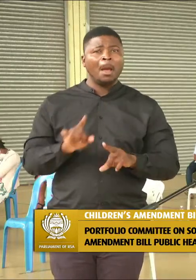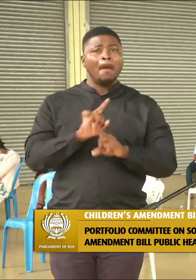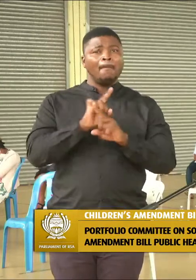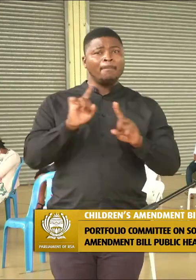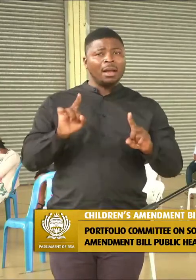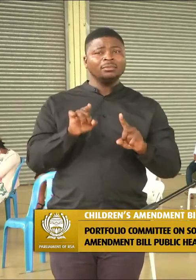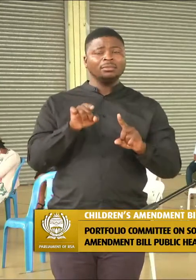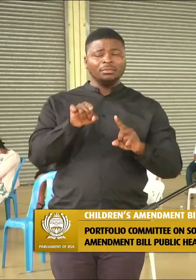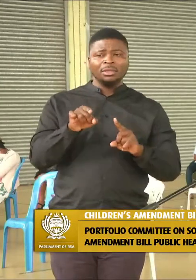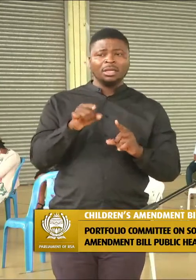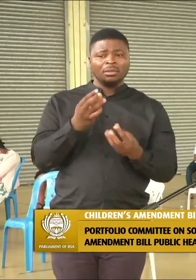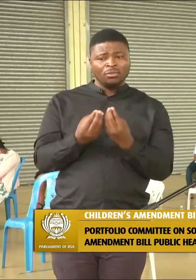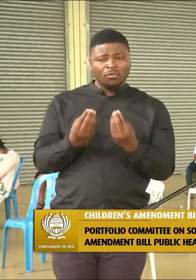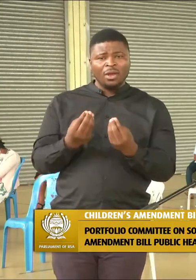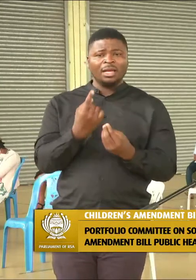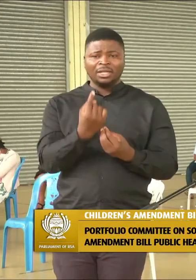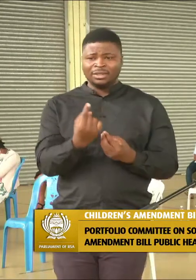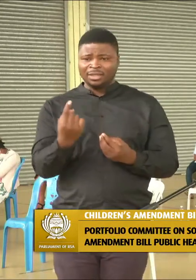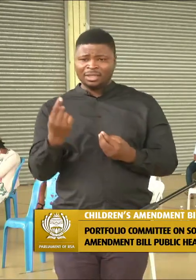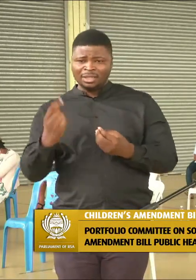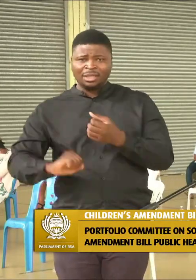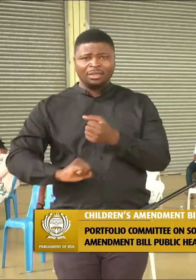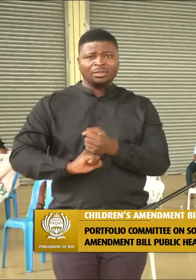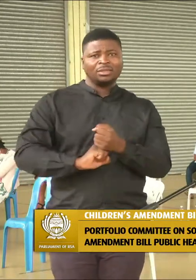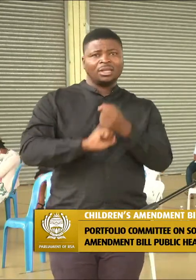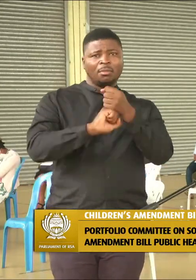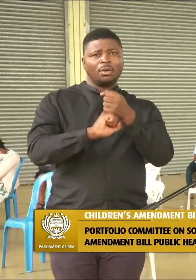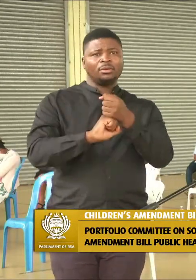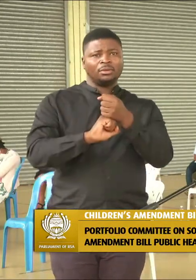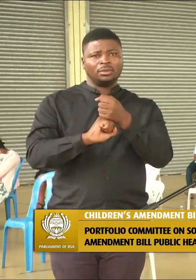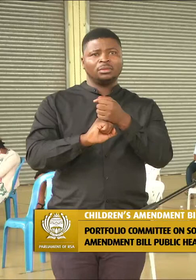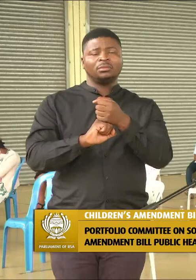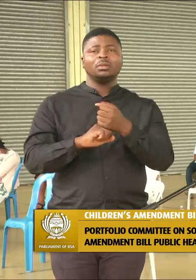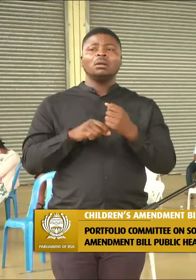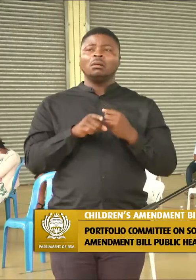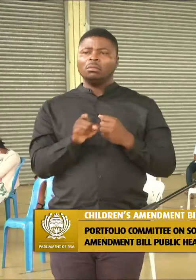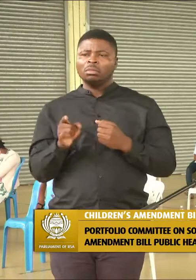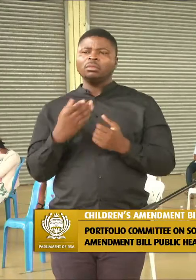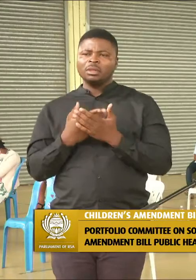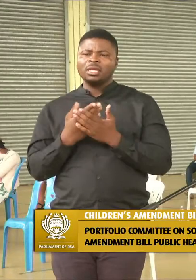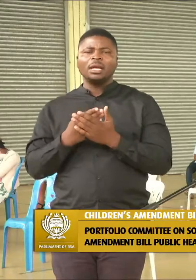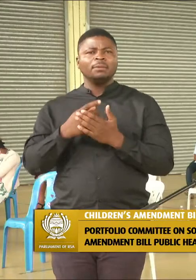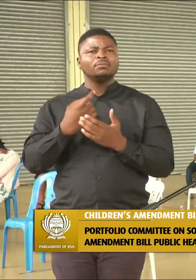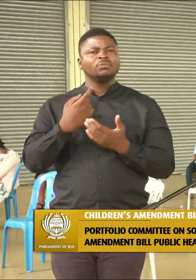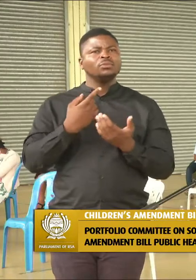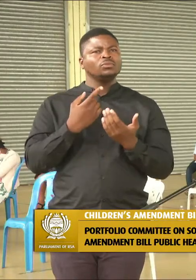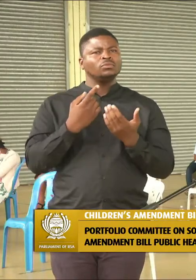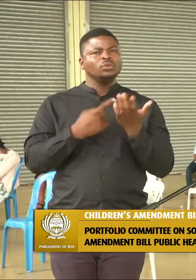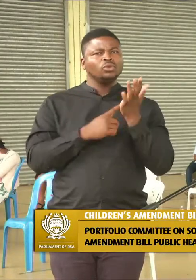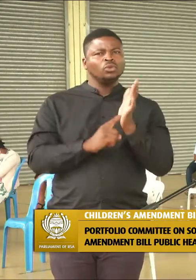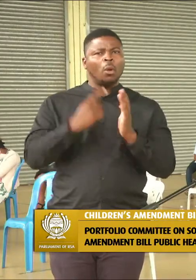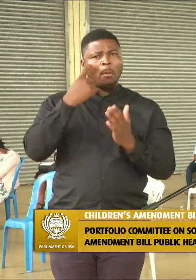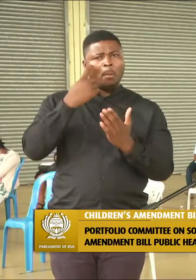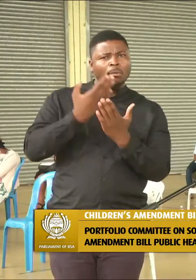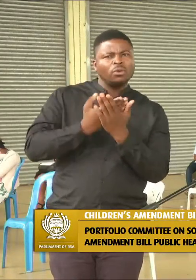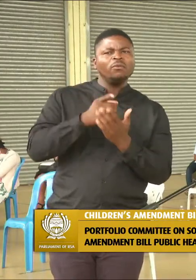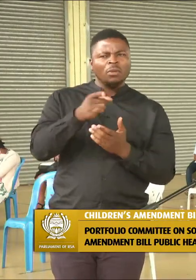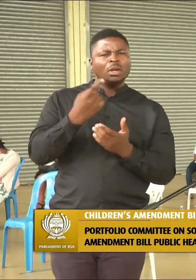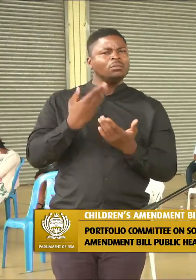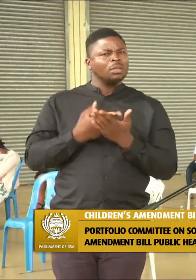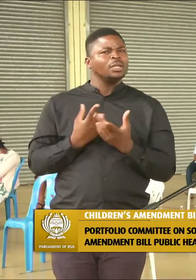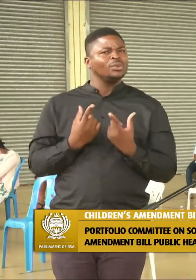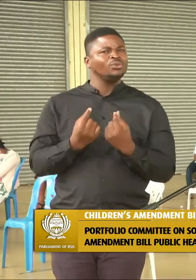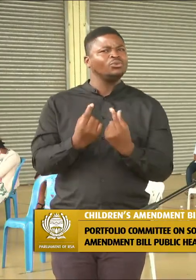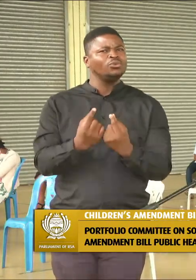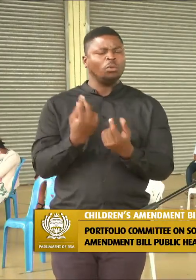each other in a tug of war, trying to prove who's more powerful, who's more able